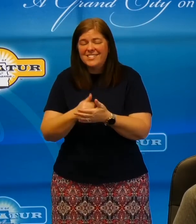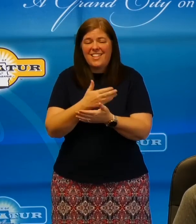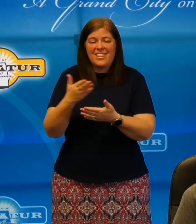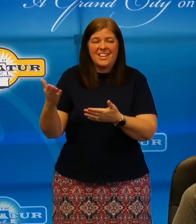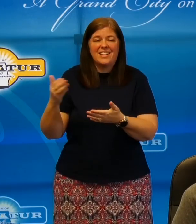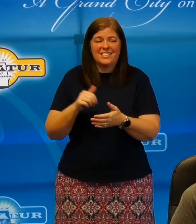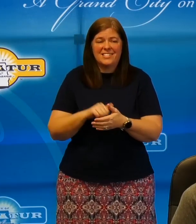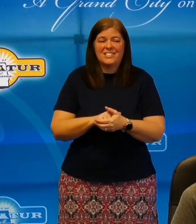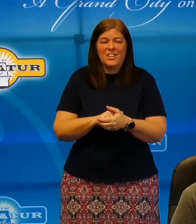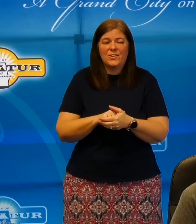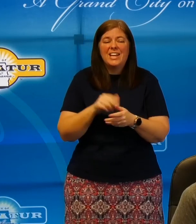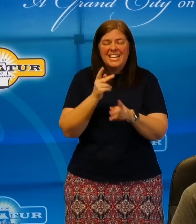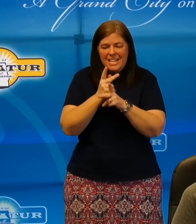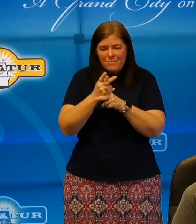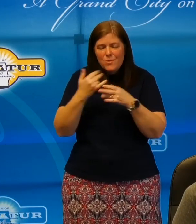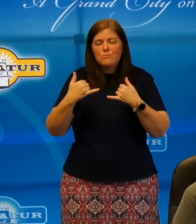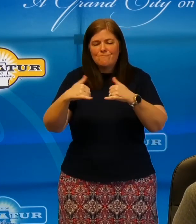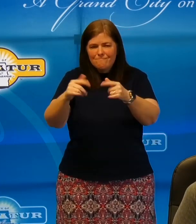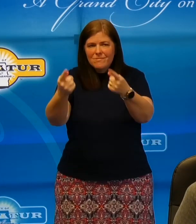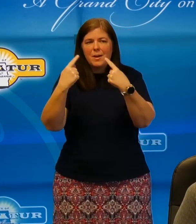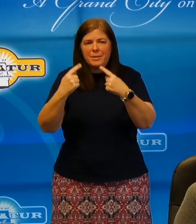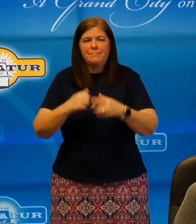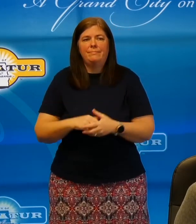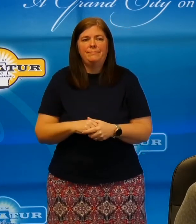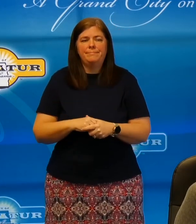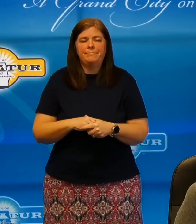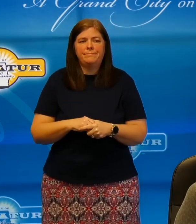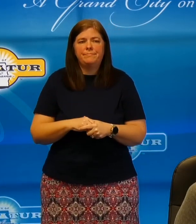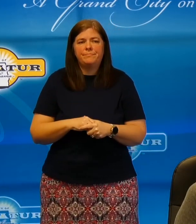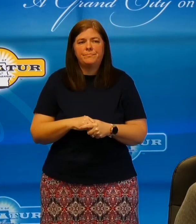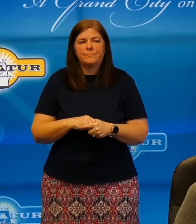So keep those coming, please.